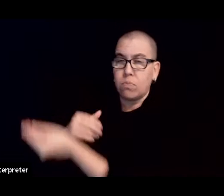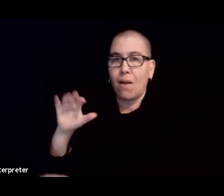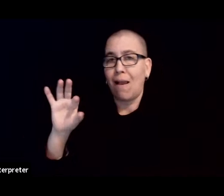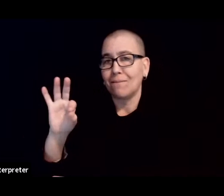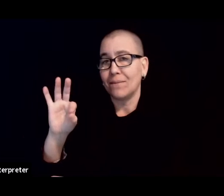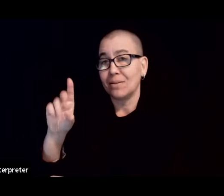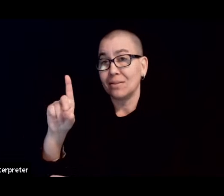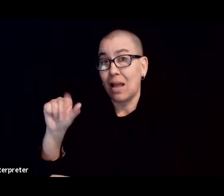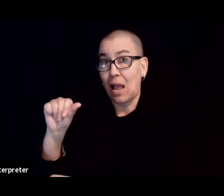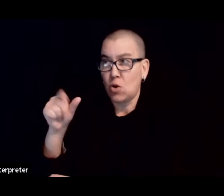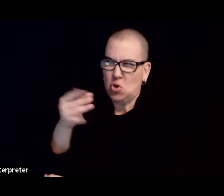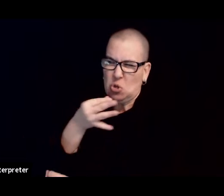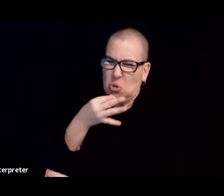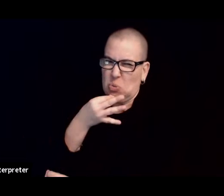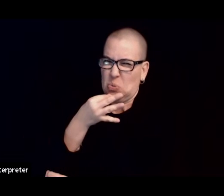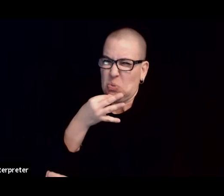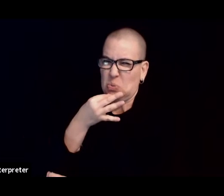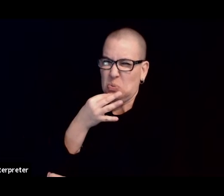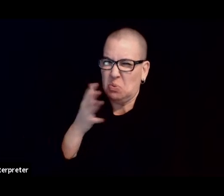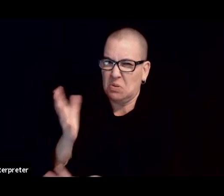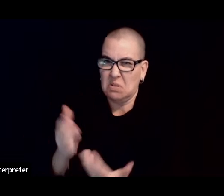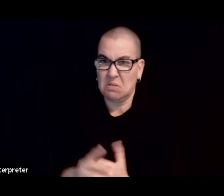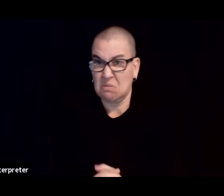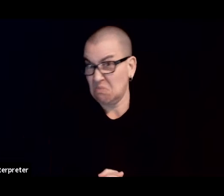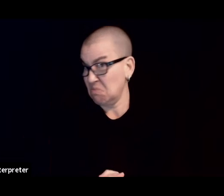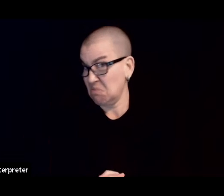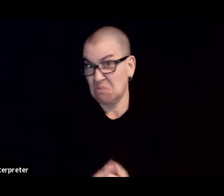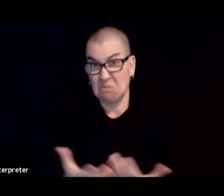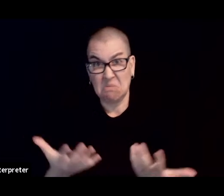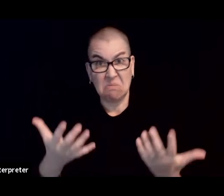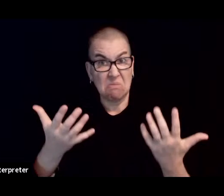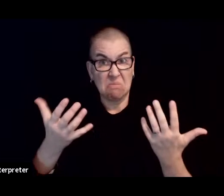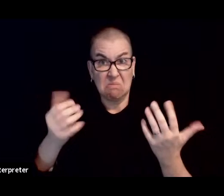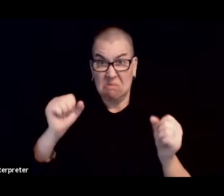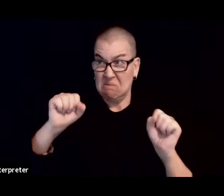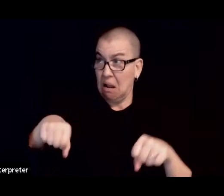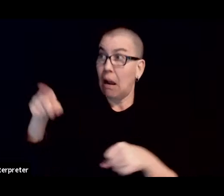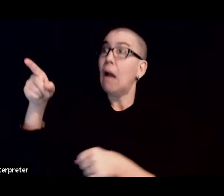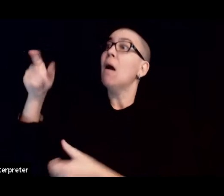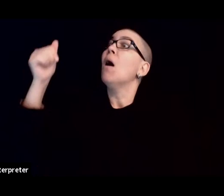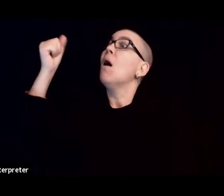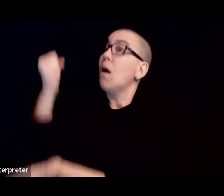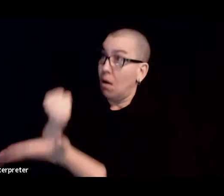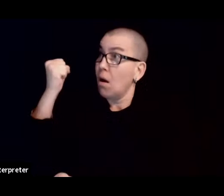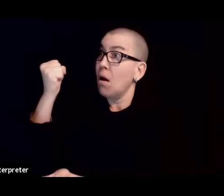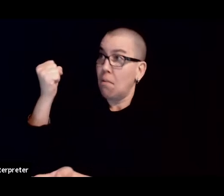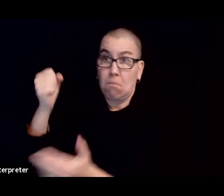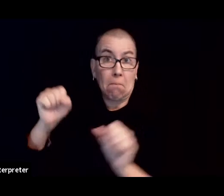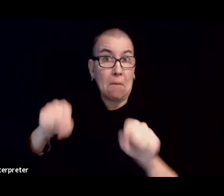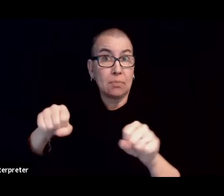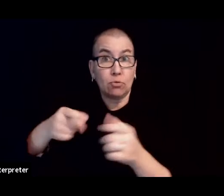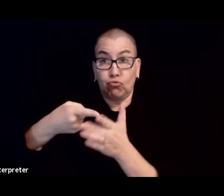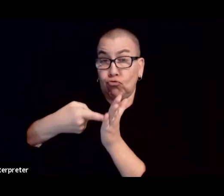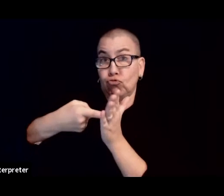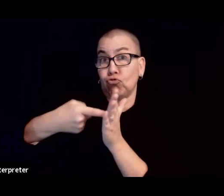vaccine could begin shipping out next week. We're hearing from the feds that we will have access